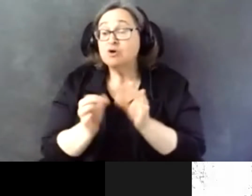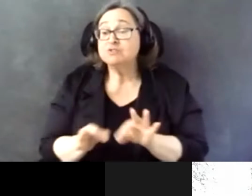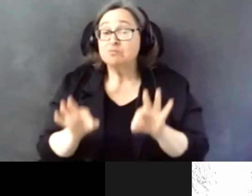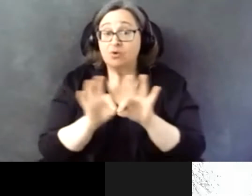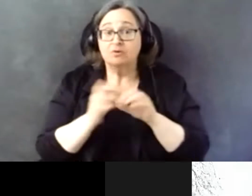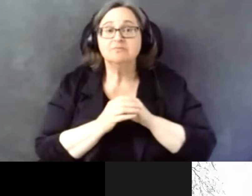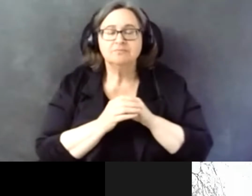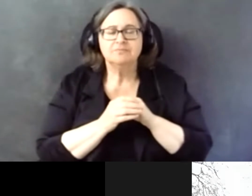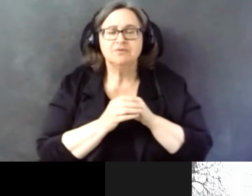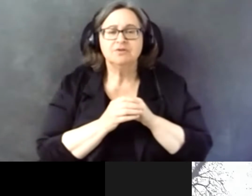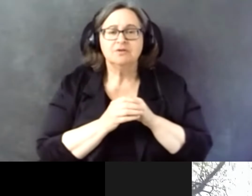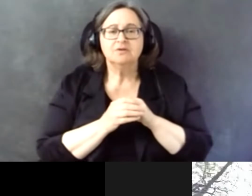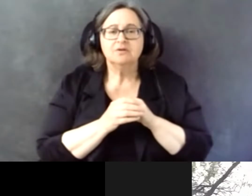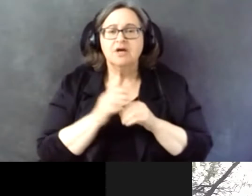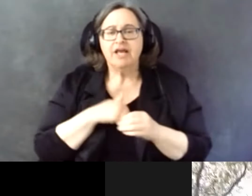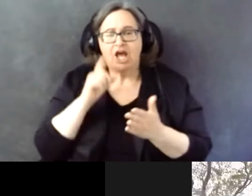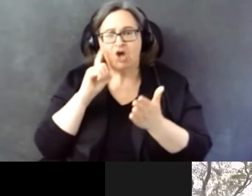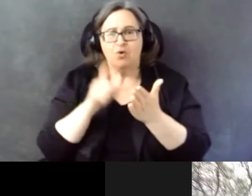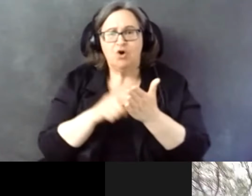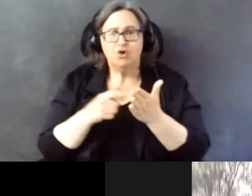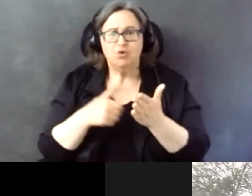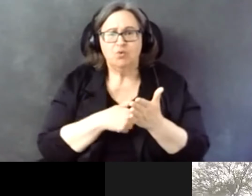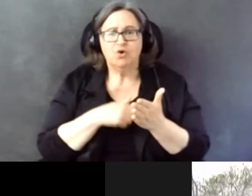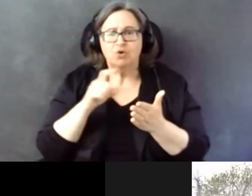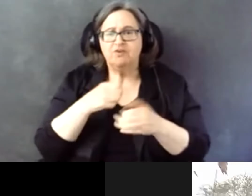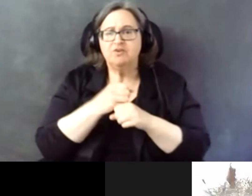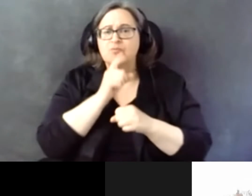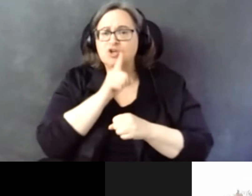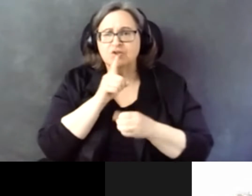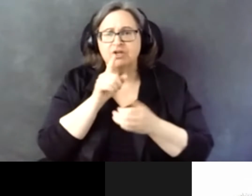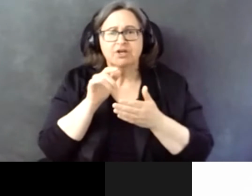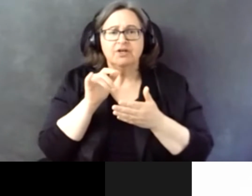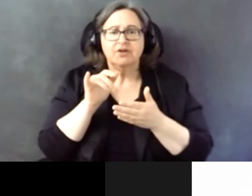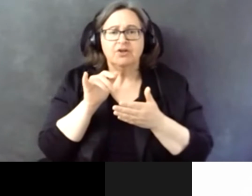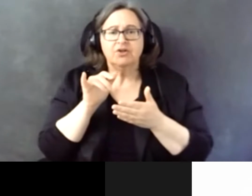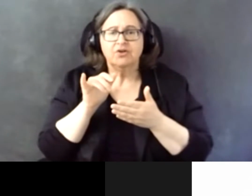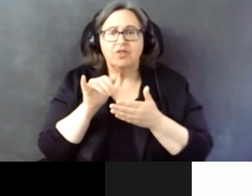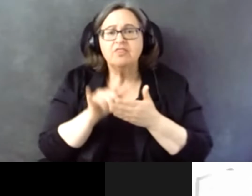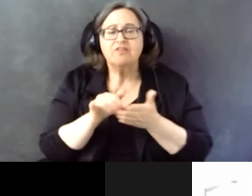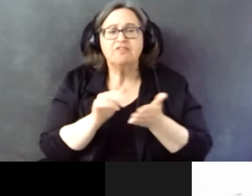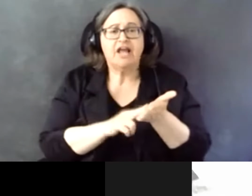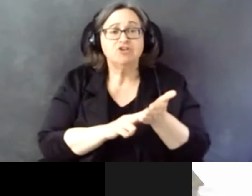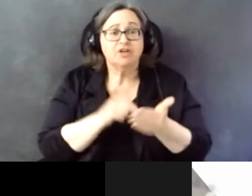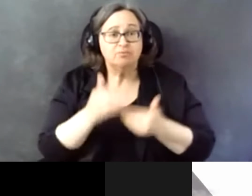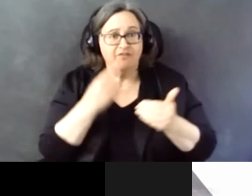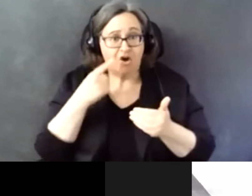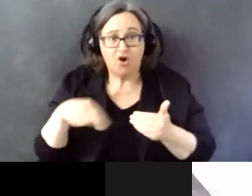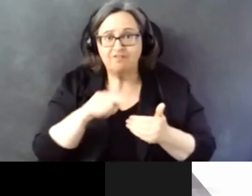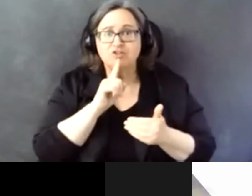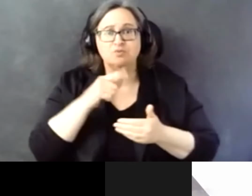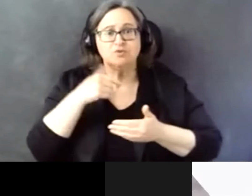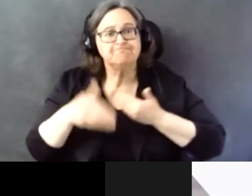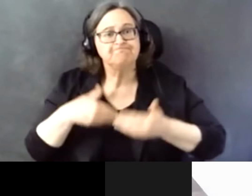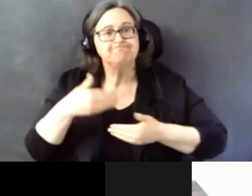you know i i think it's i i recognize that we've got to ensure that the contracting process for all of you moves smoothly